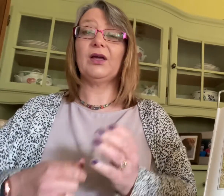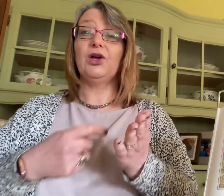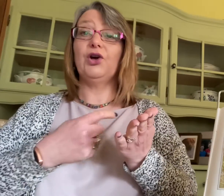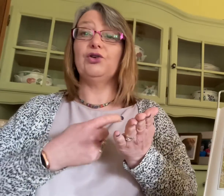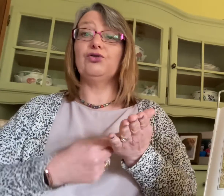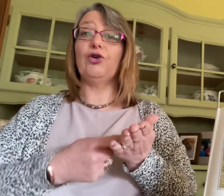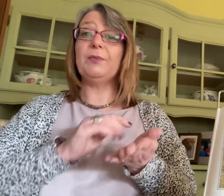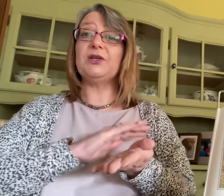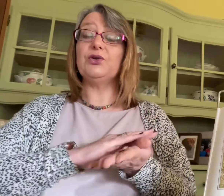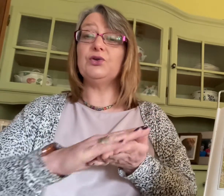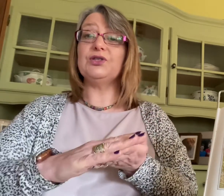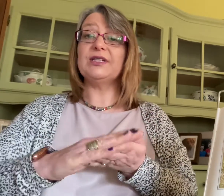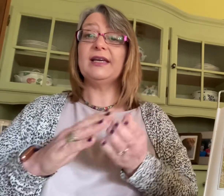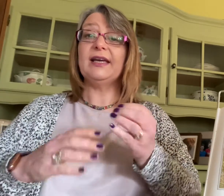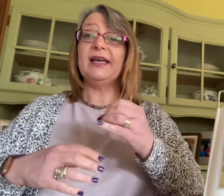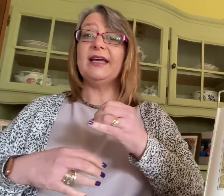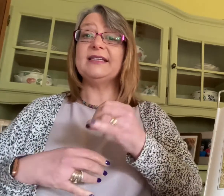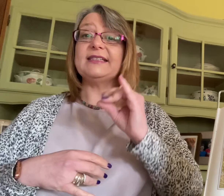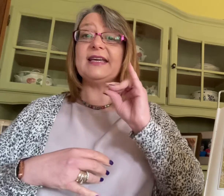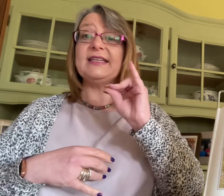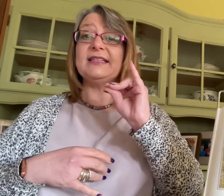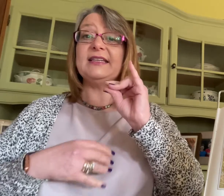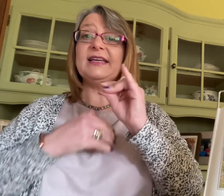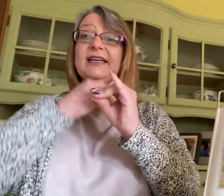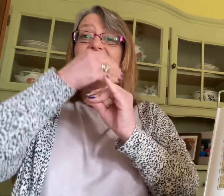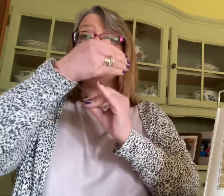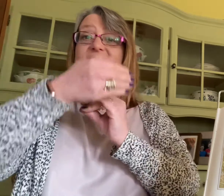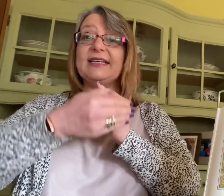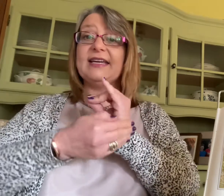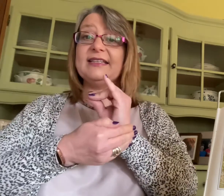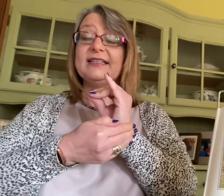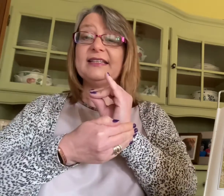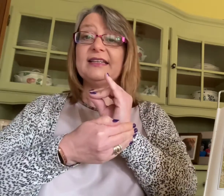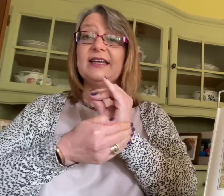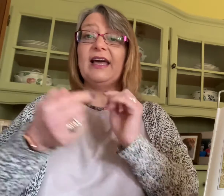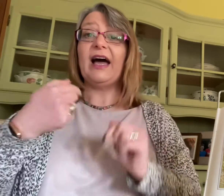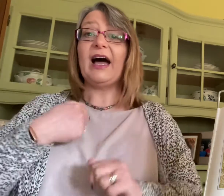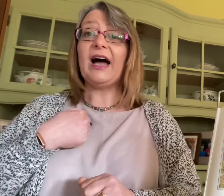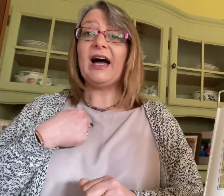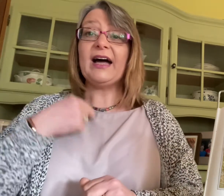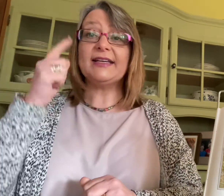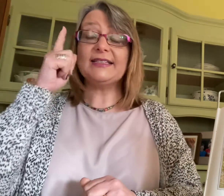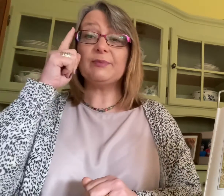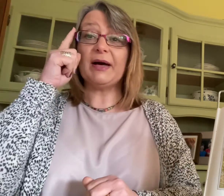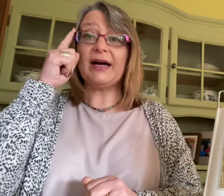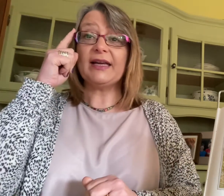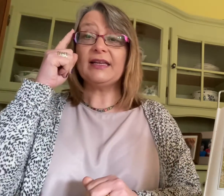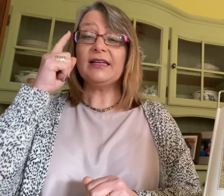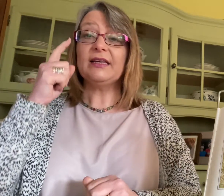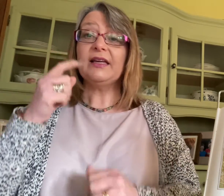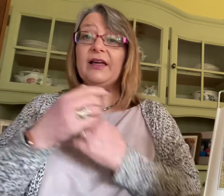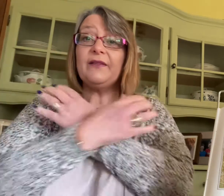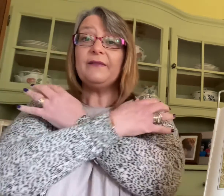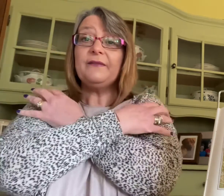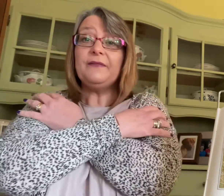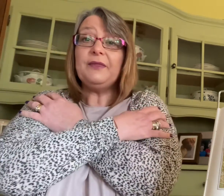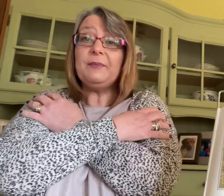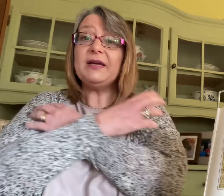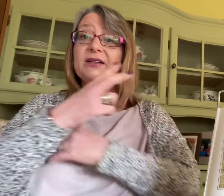Robin Hood is in his den. I spy the bears